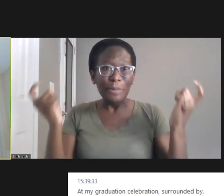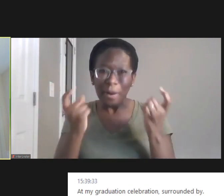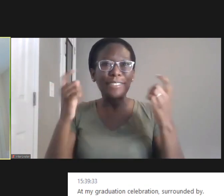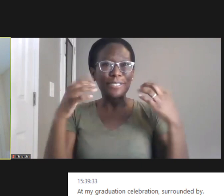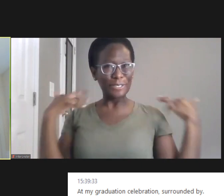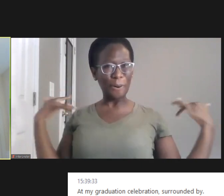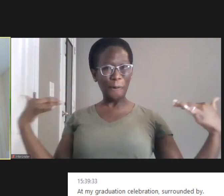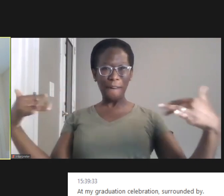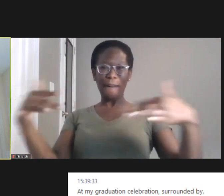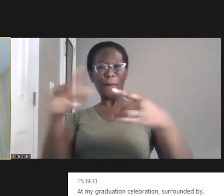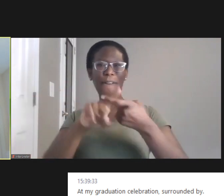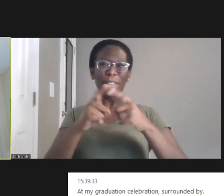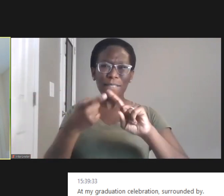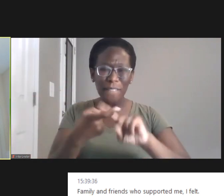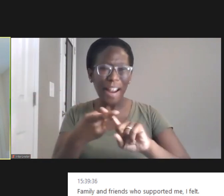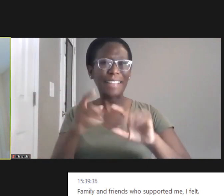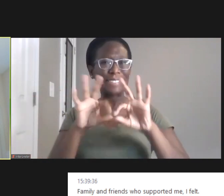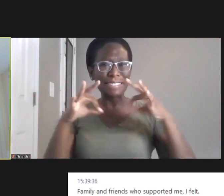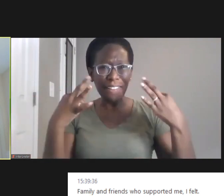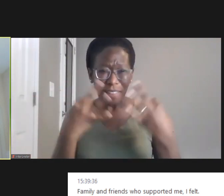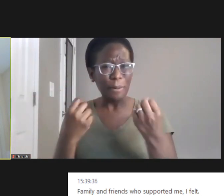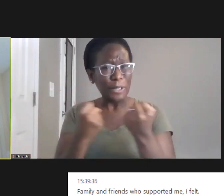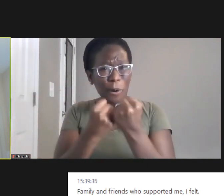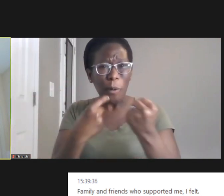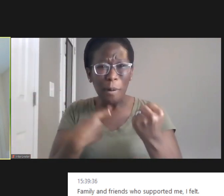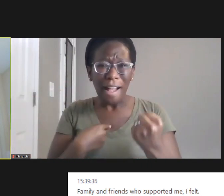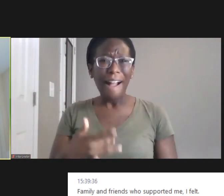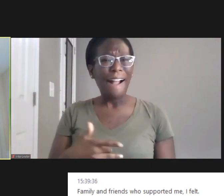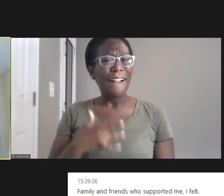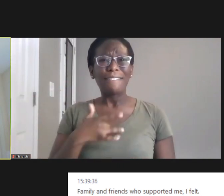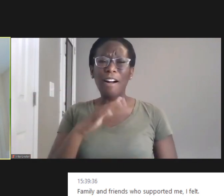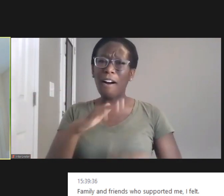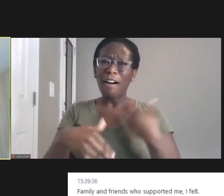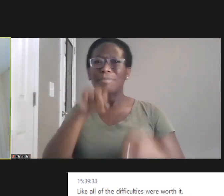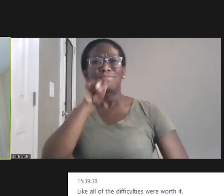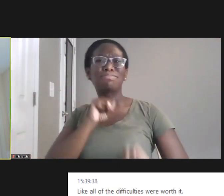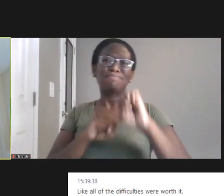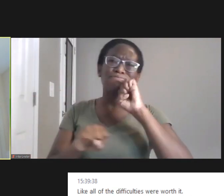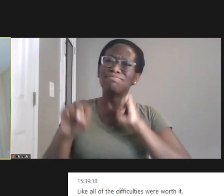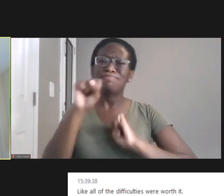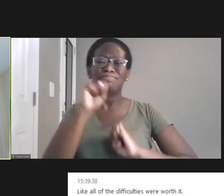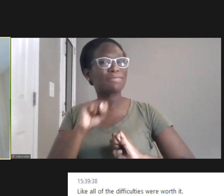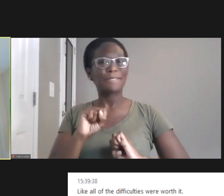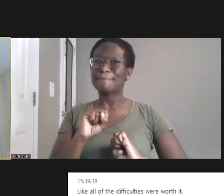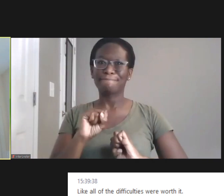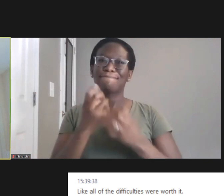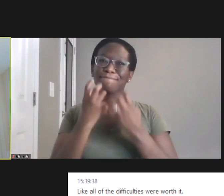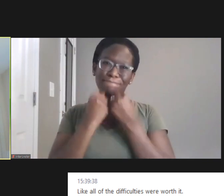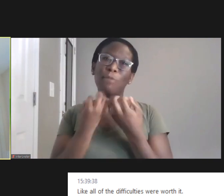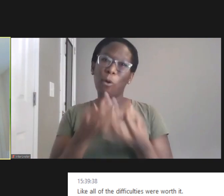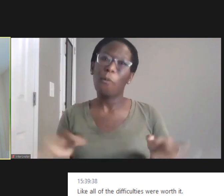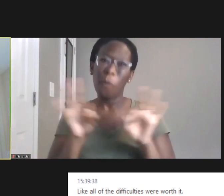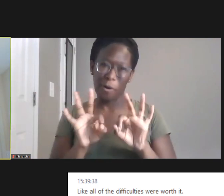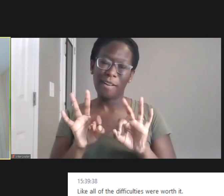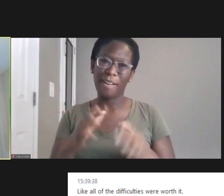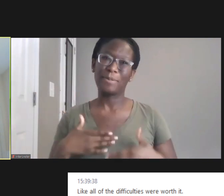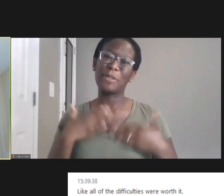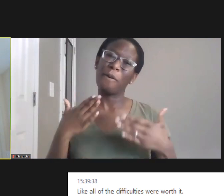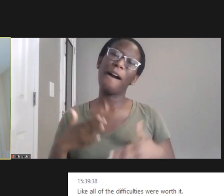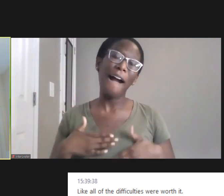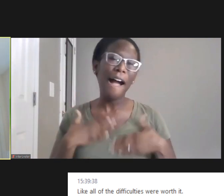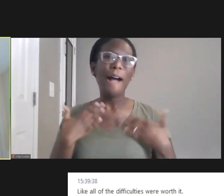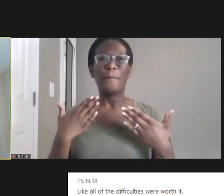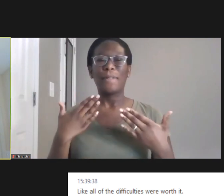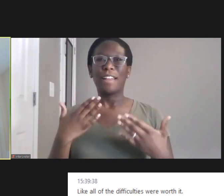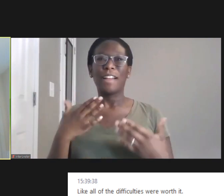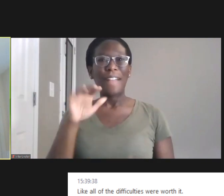I felt that, like all of the difficulties, were worth it. I'm glad for the American Disabilities Act because